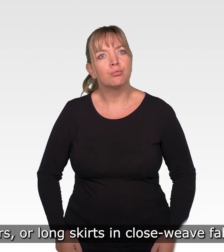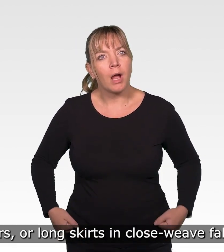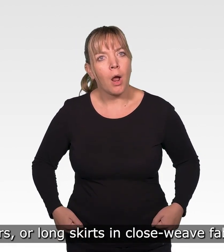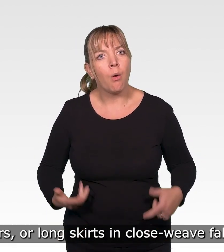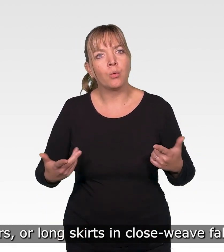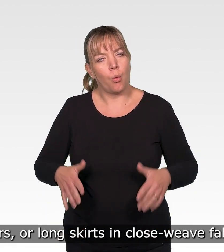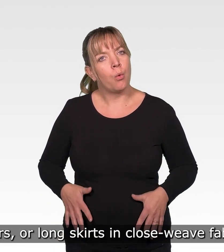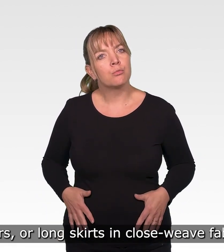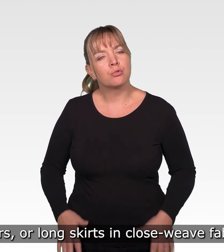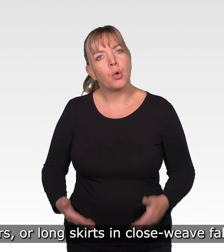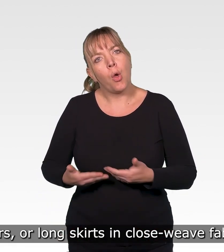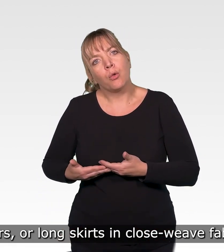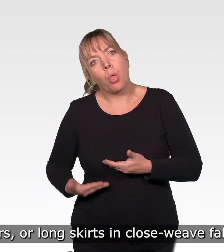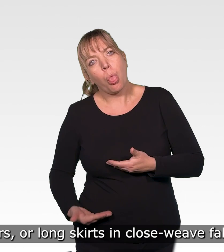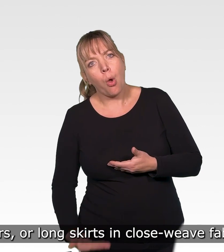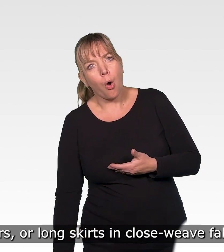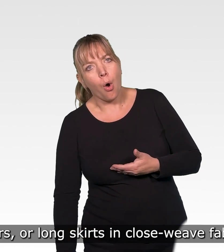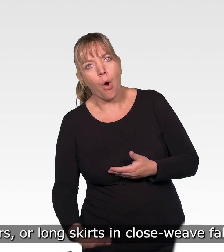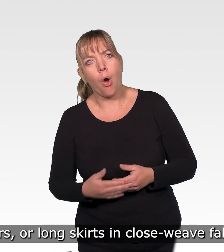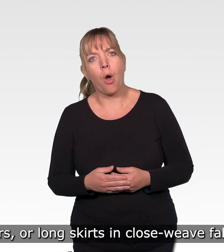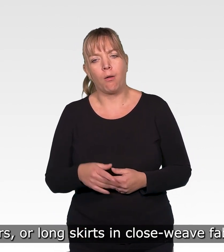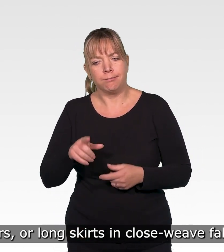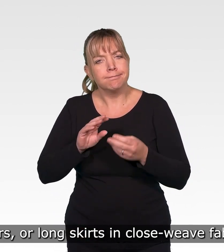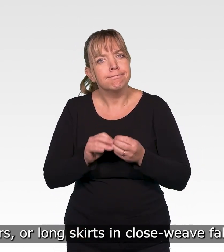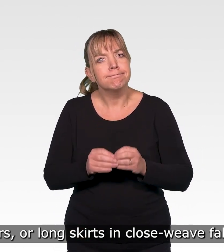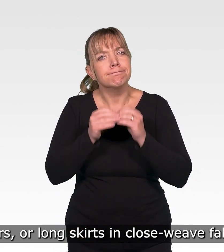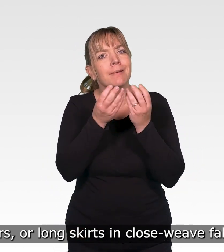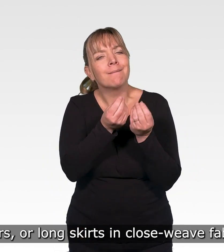Trousers, or long skirts in close weave fabrics.